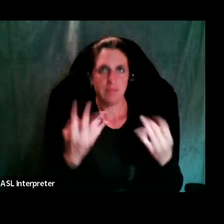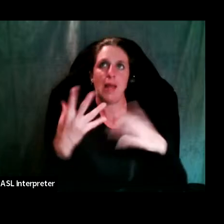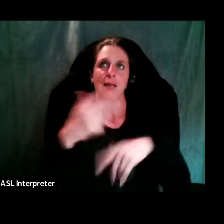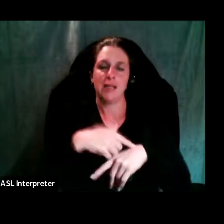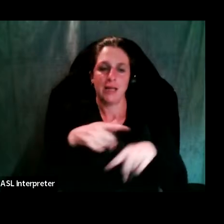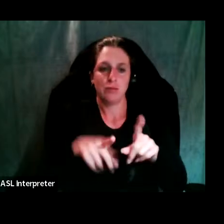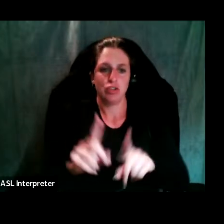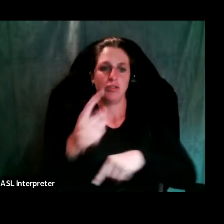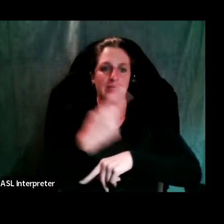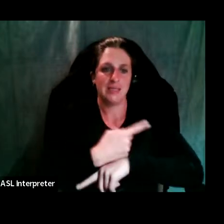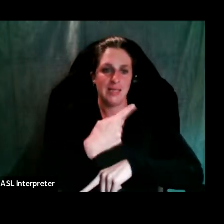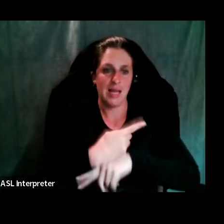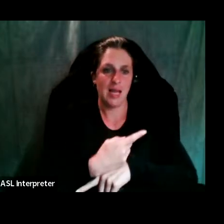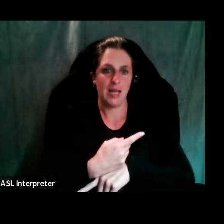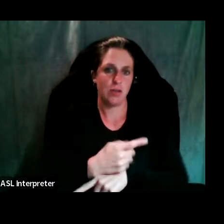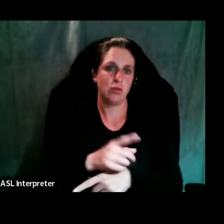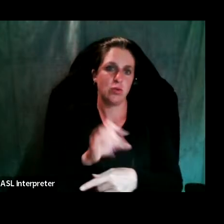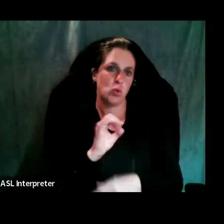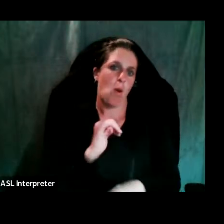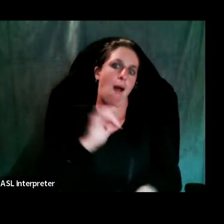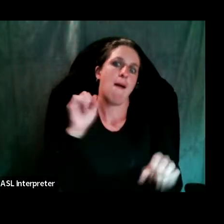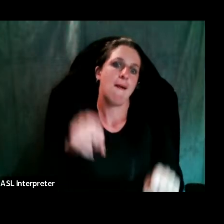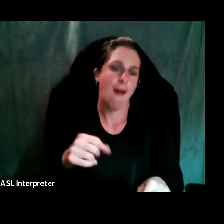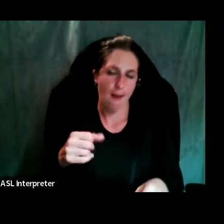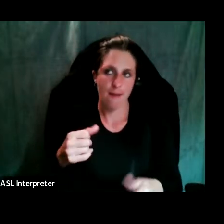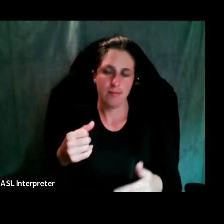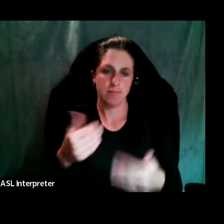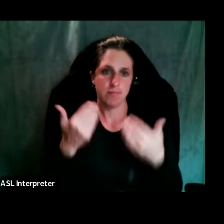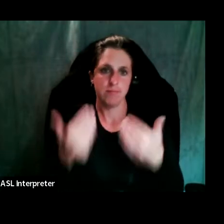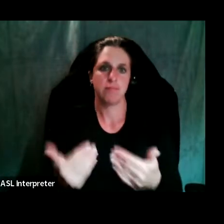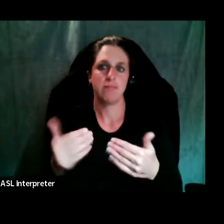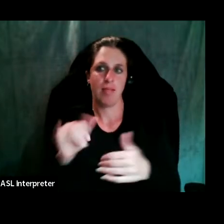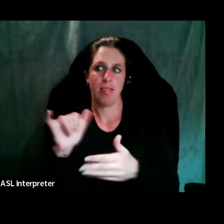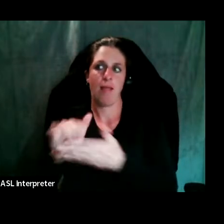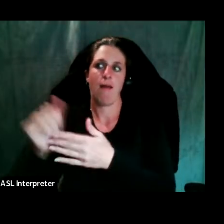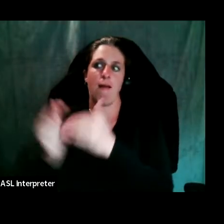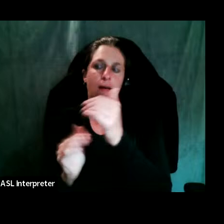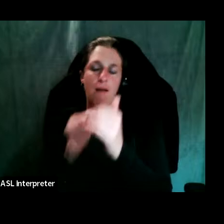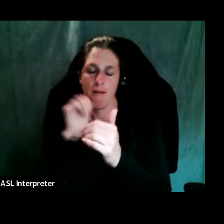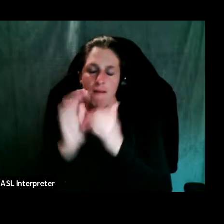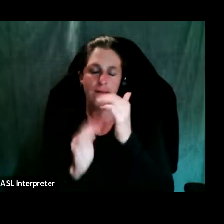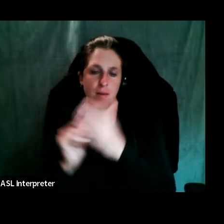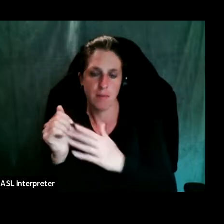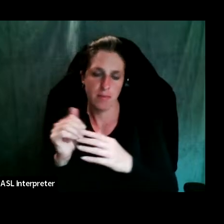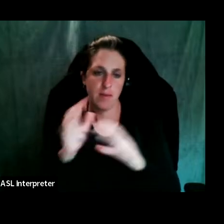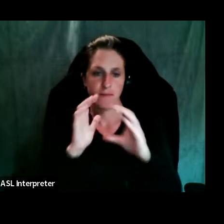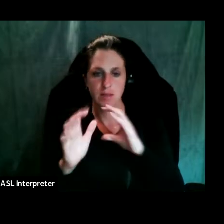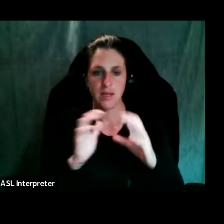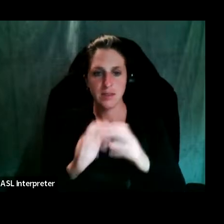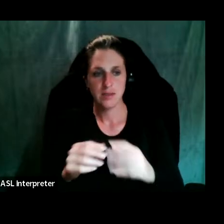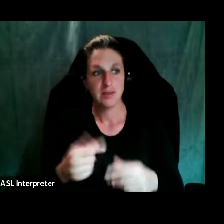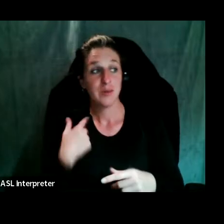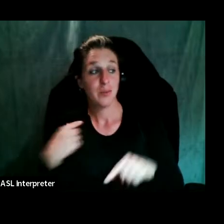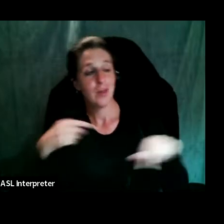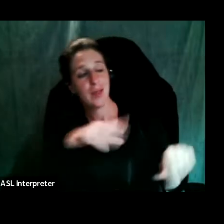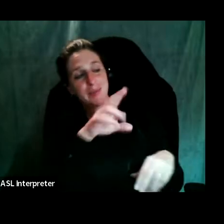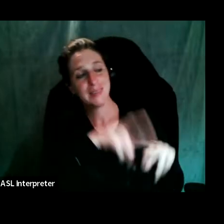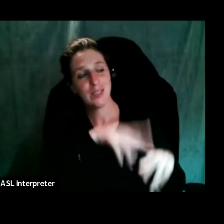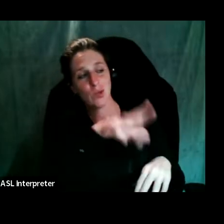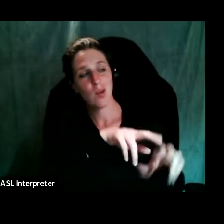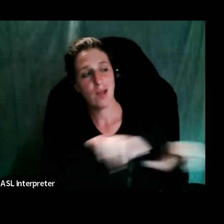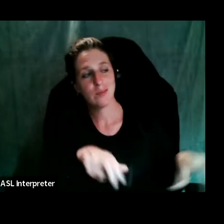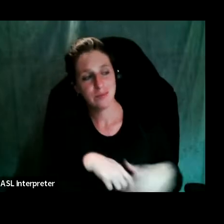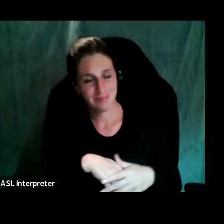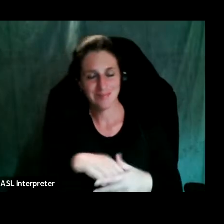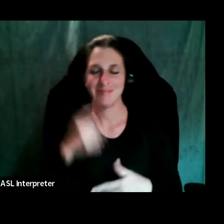those uncomfortable conversations. So it's great program. Thank you. Could we come and sit on your couch? Well, we're